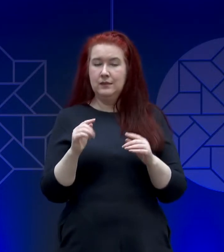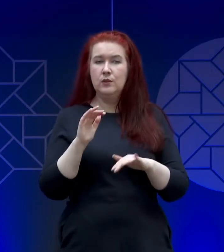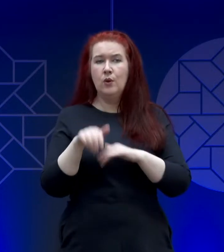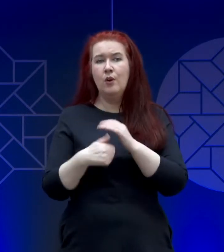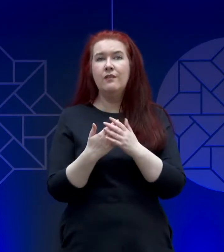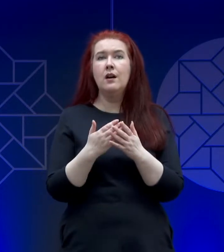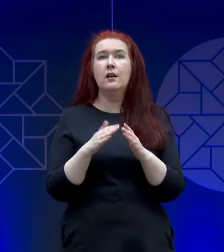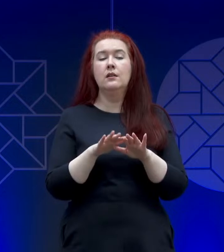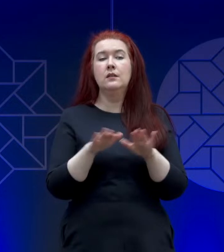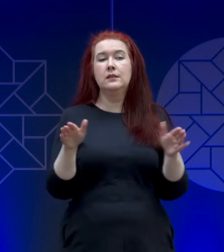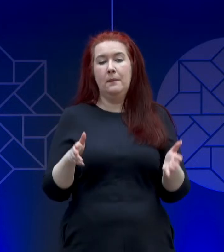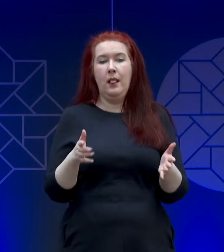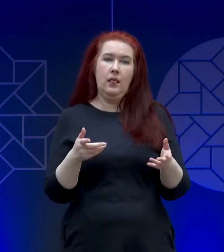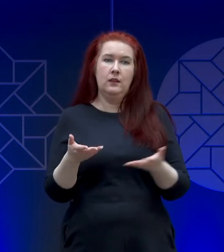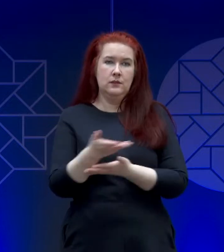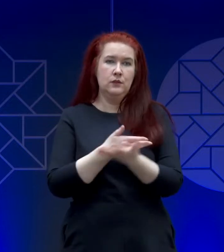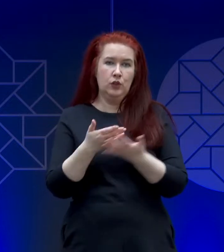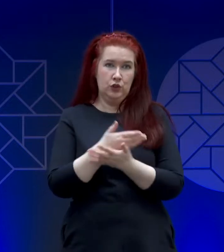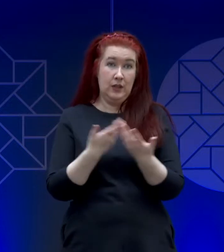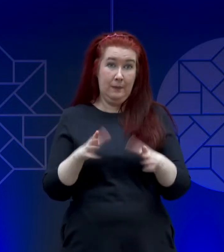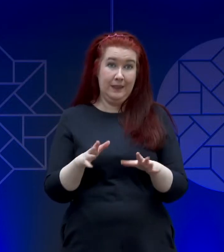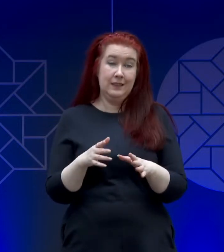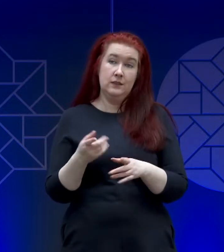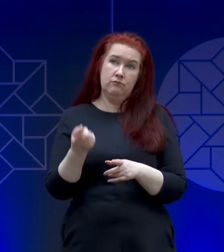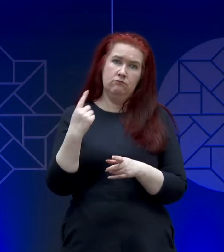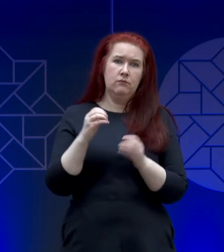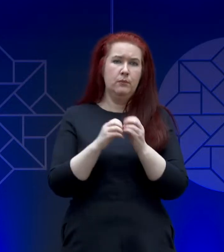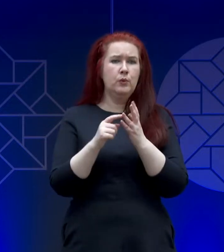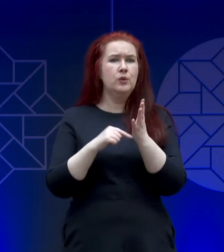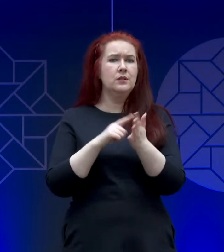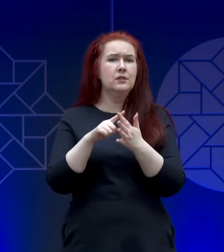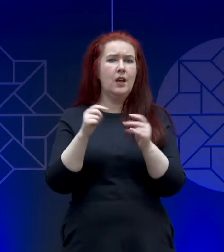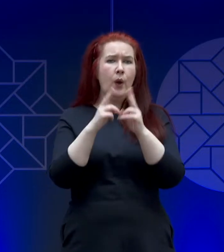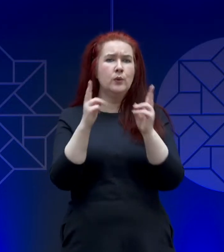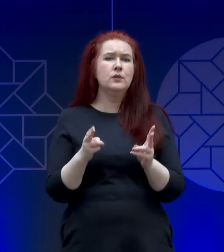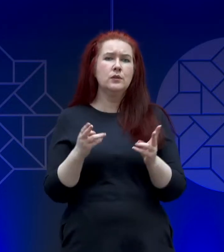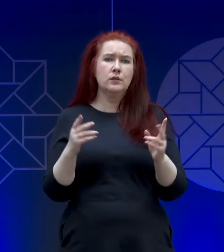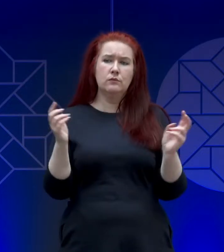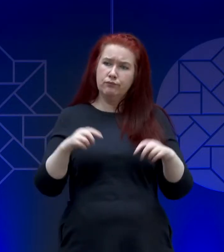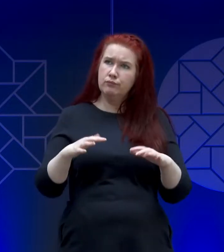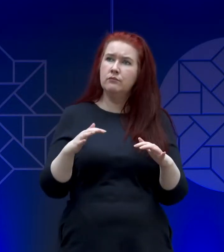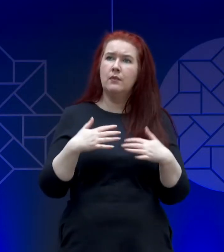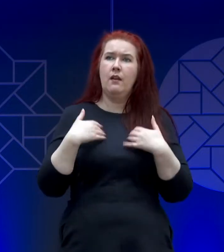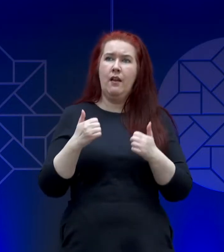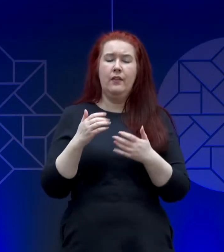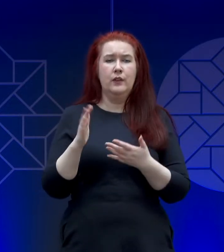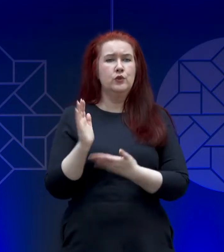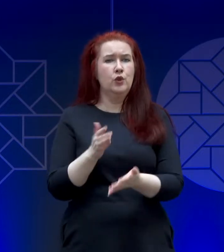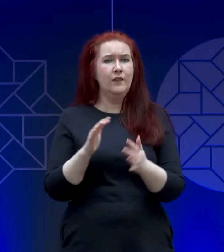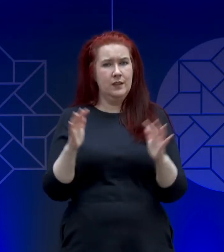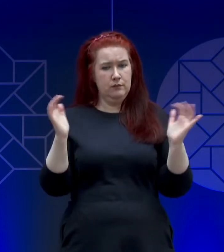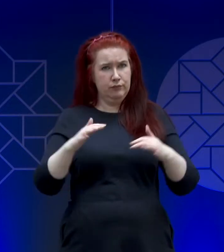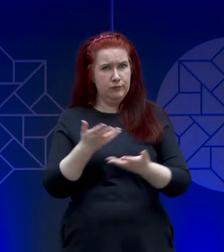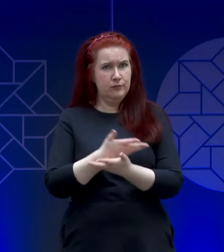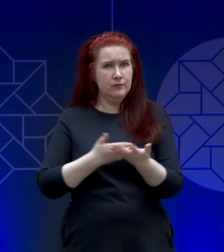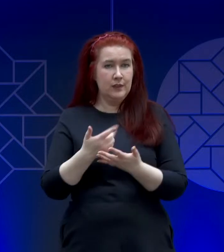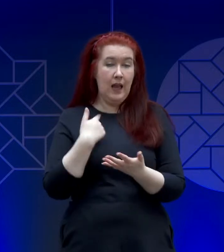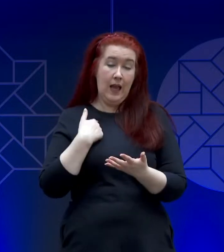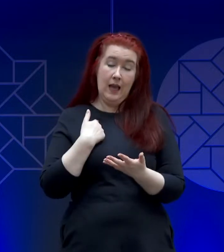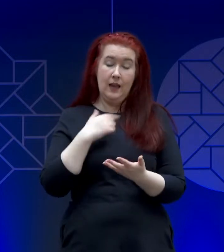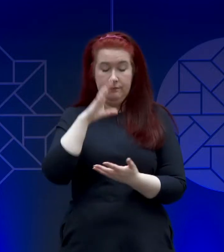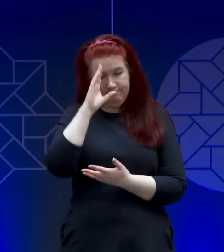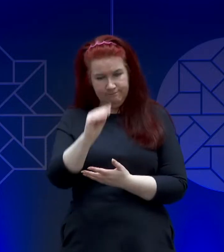round-table discussion that I had at Butte House last week with a number of interested parties in the health service. I assured